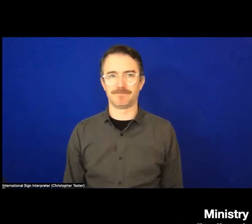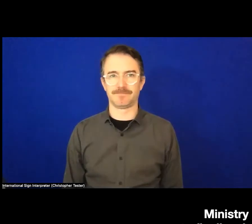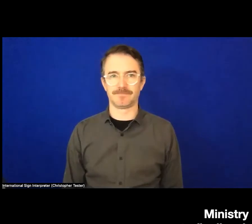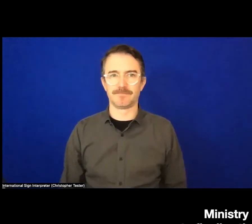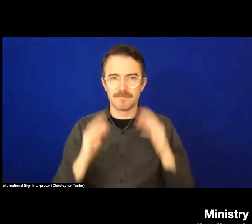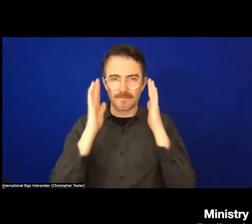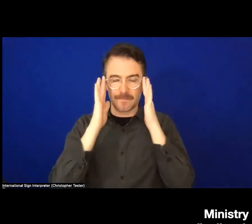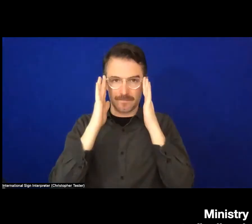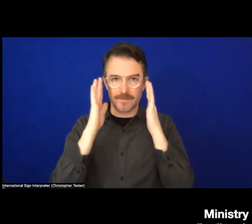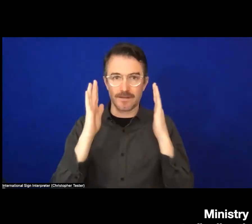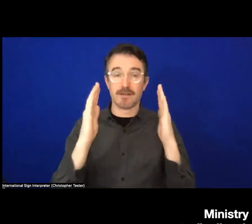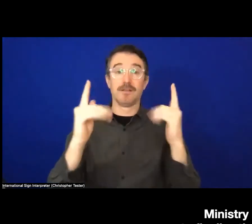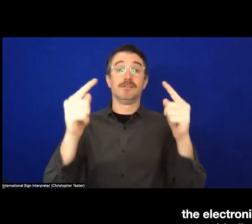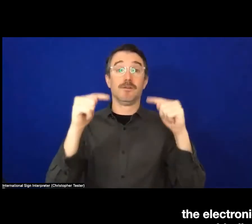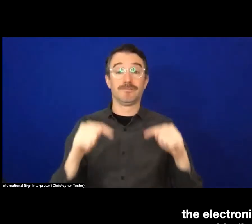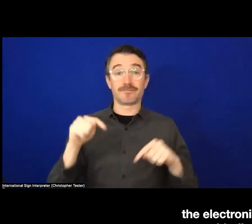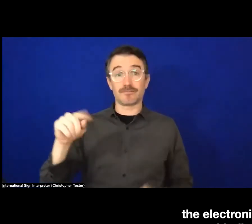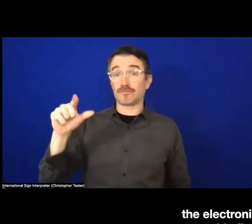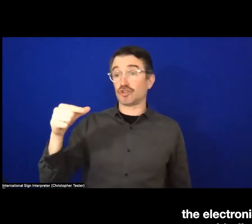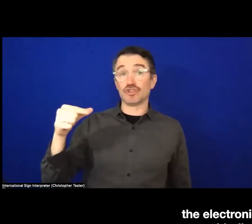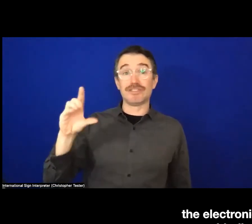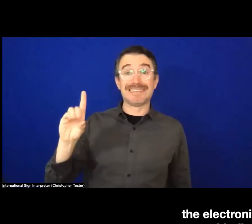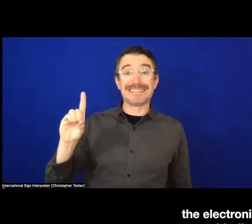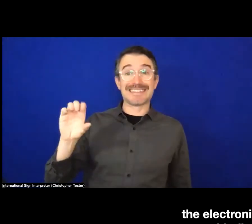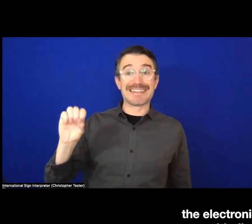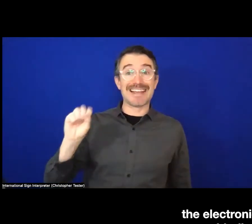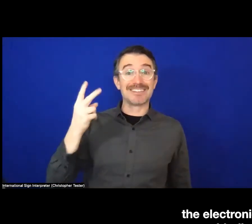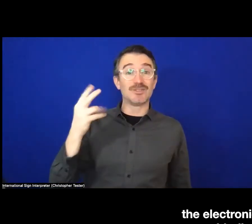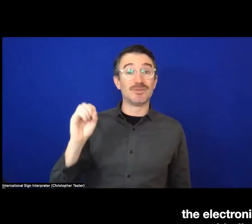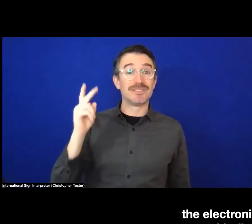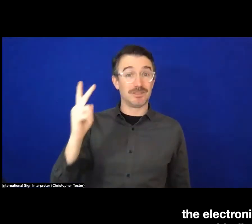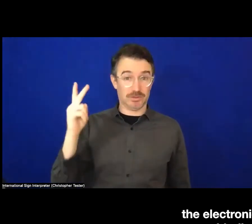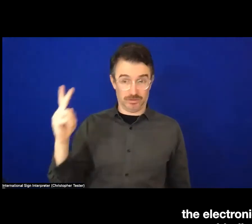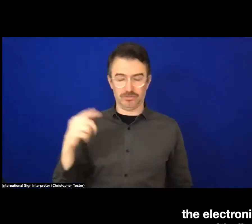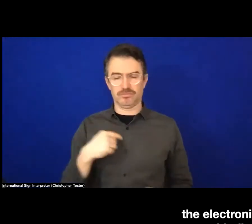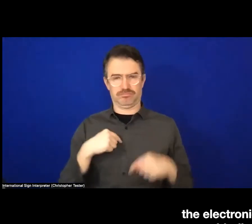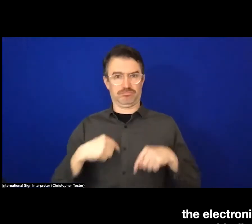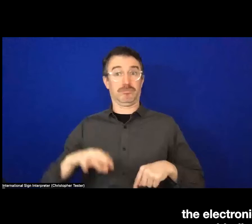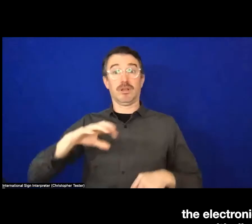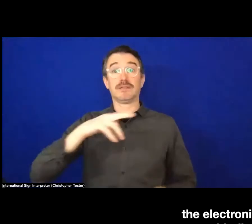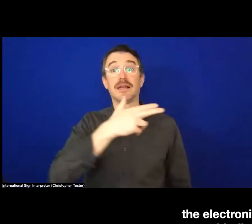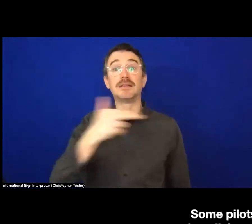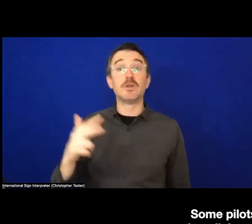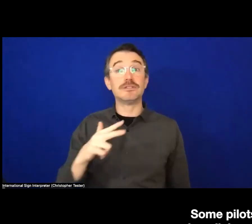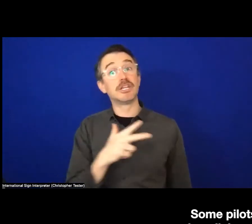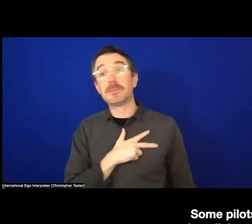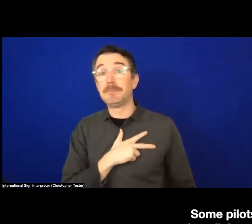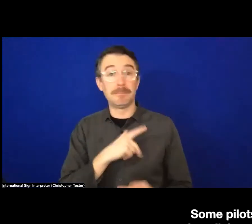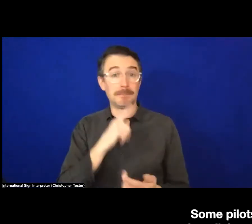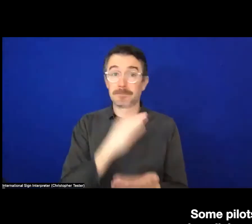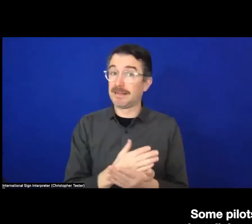has committed to finalize the position of the electronic ID card of people with disability by